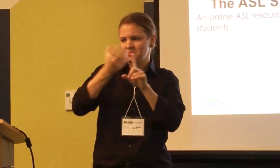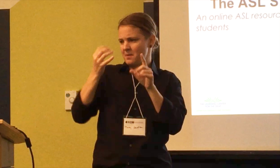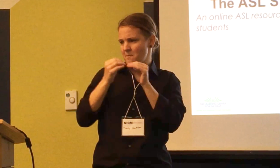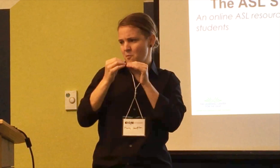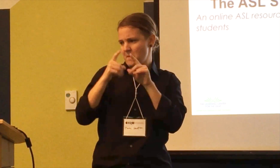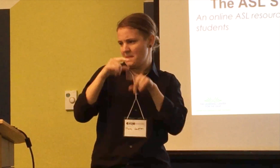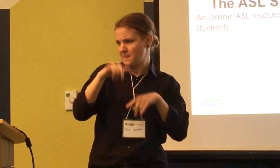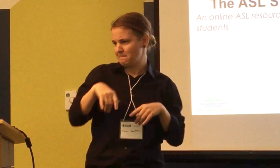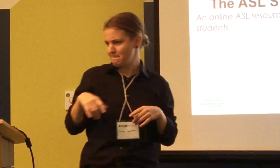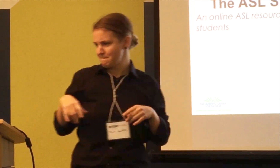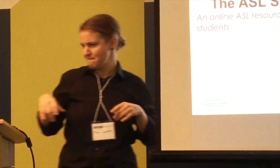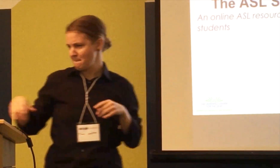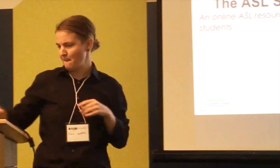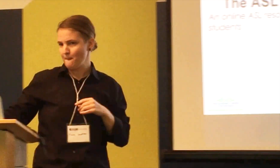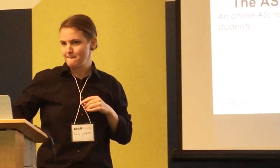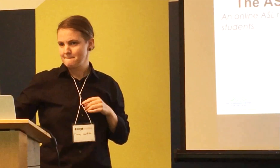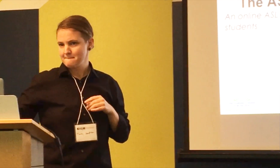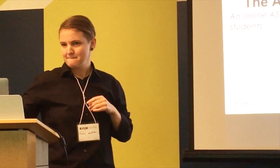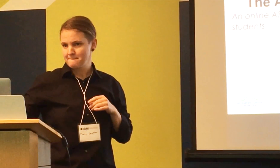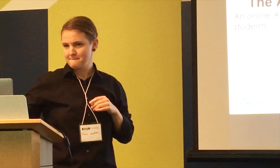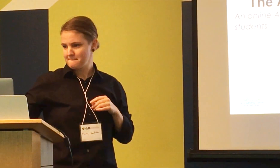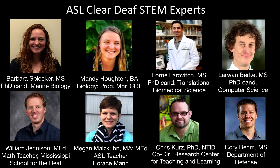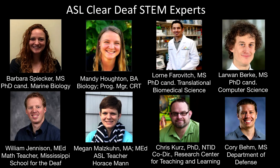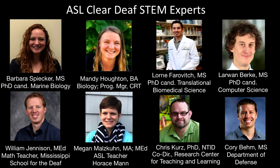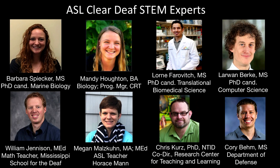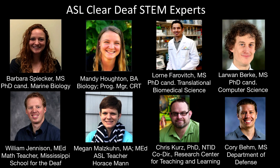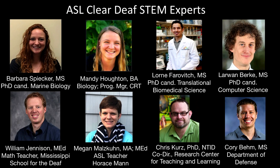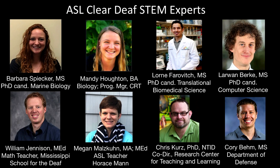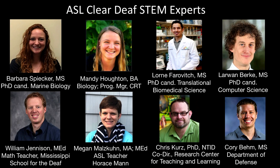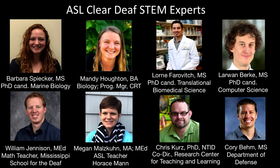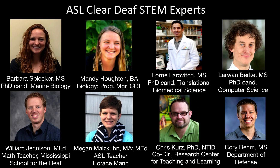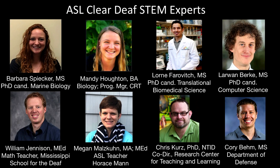ASL signers. So I'll talk a little bit more about that.